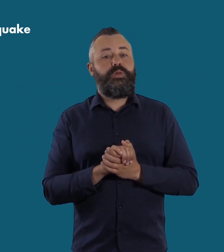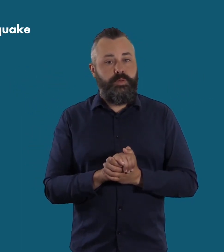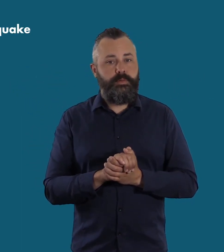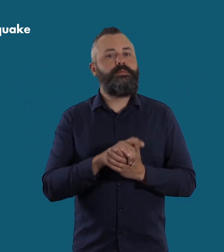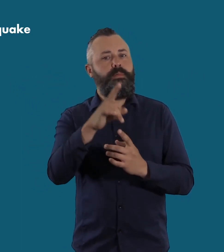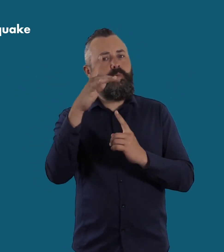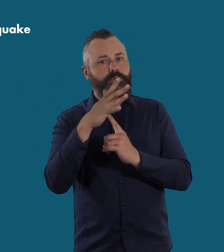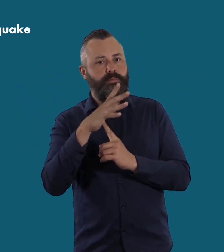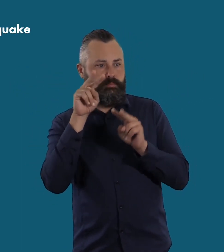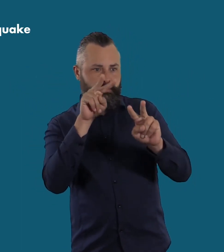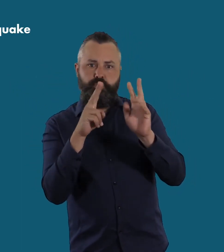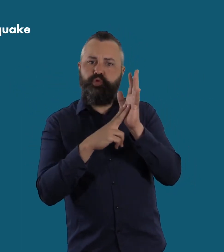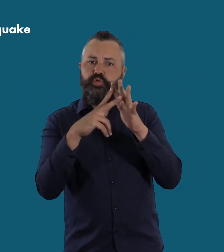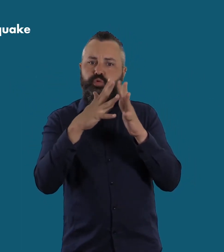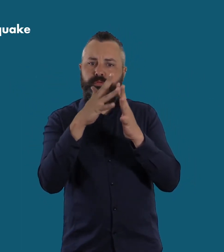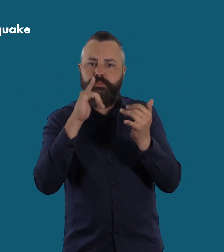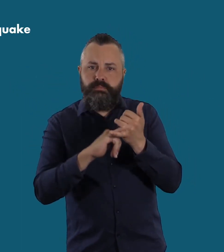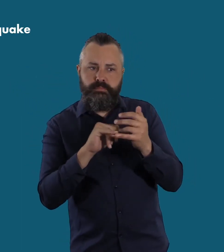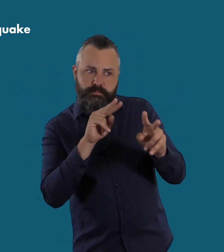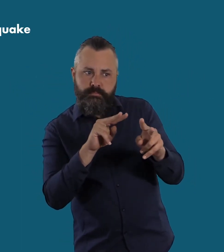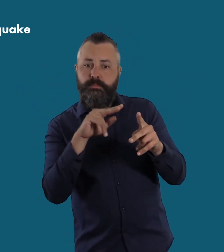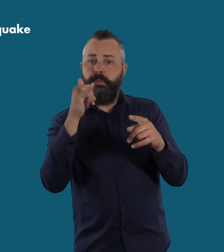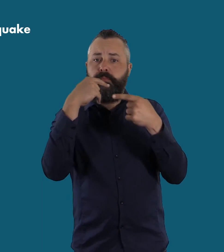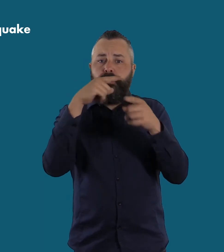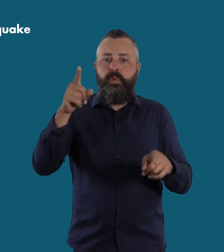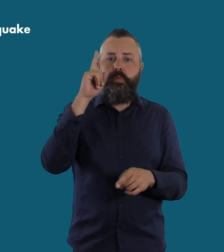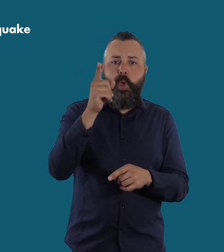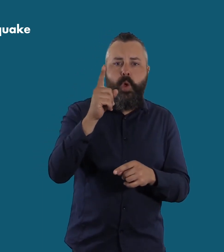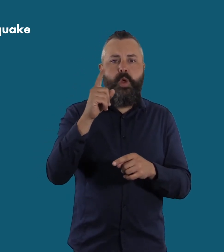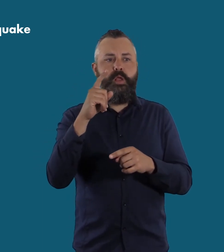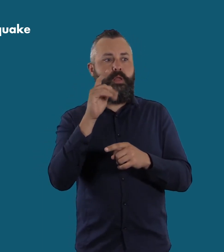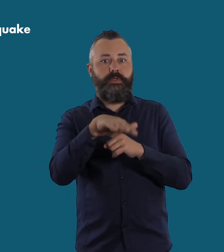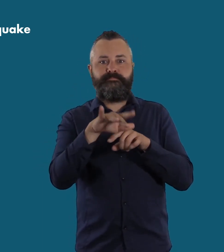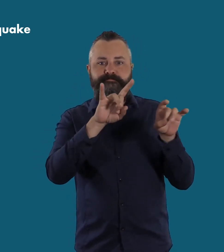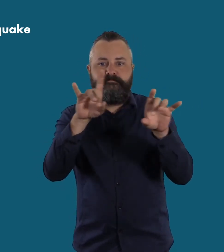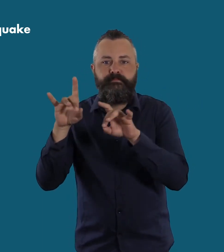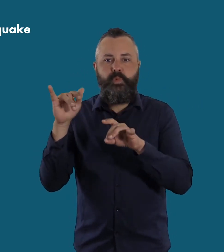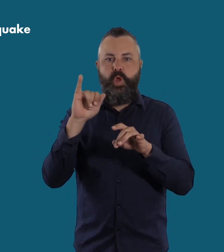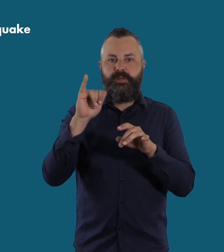watch the news and heed warnings or advice on damage, service disruptions, and evacuation.